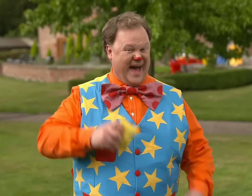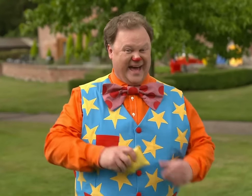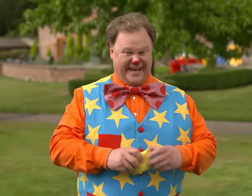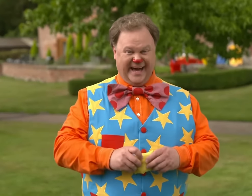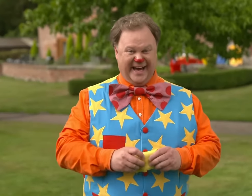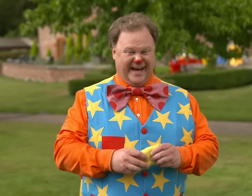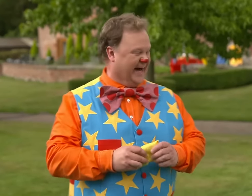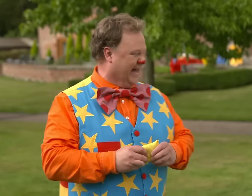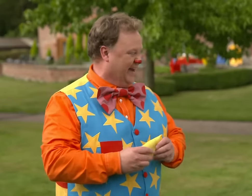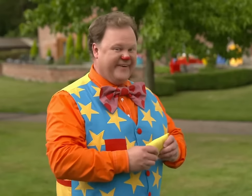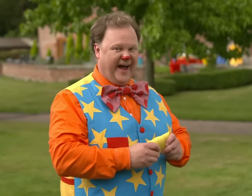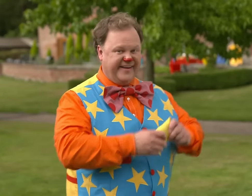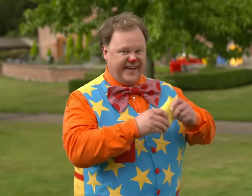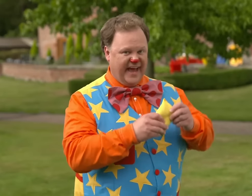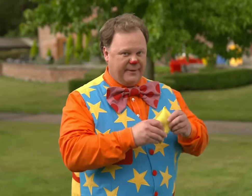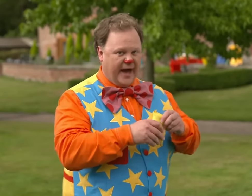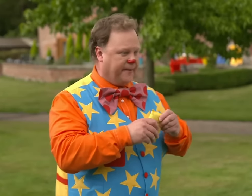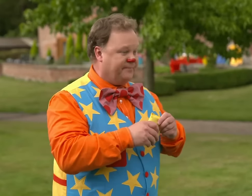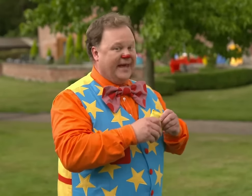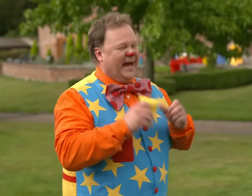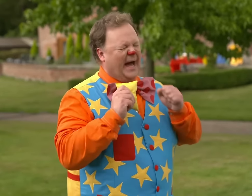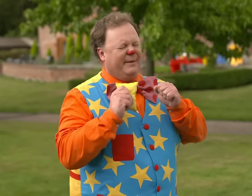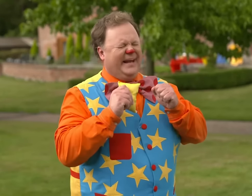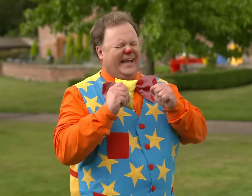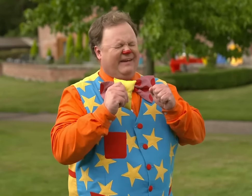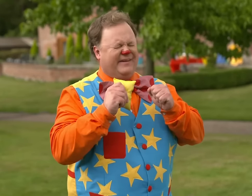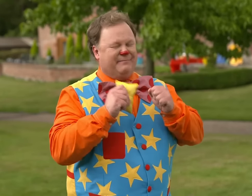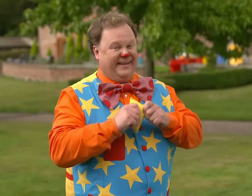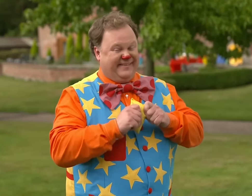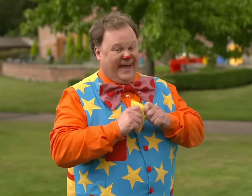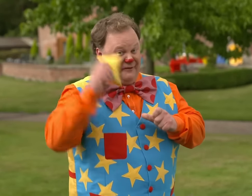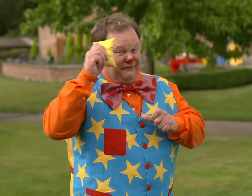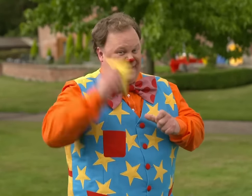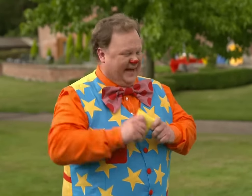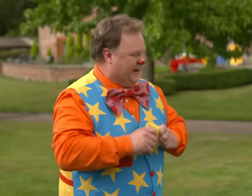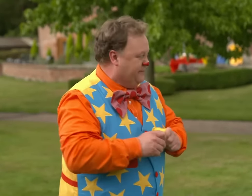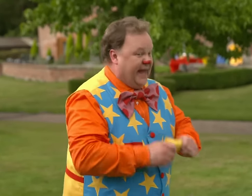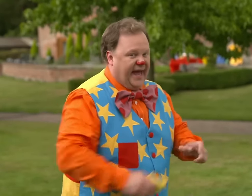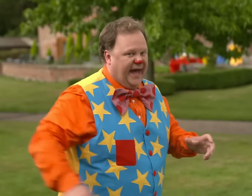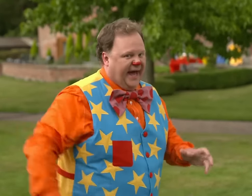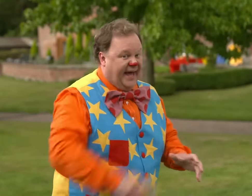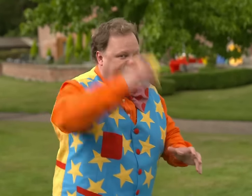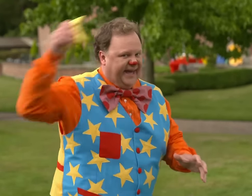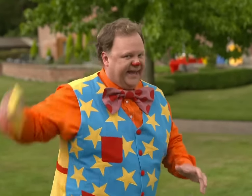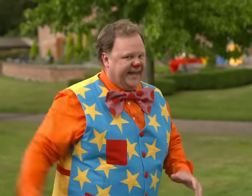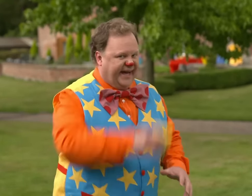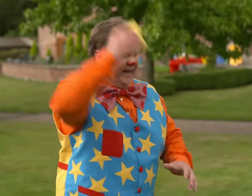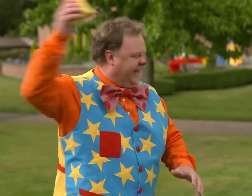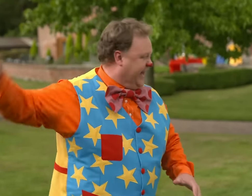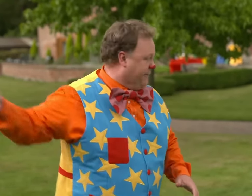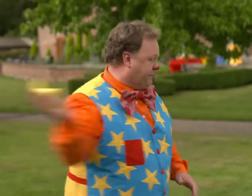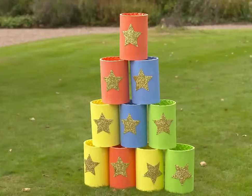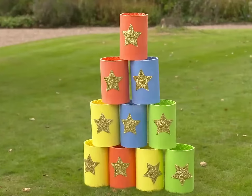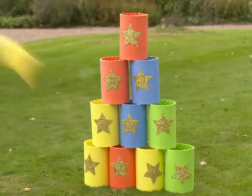bag. Right, here we go. I believe in myself. Hey, yay, yep.